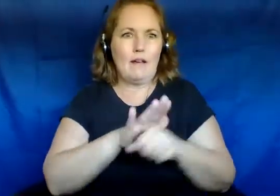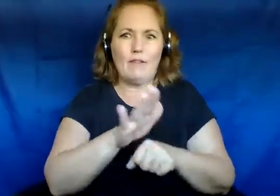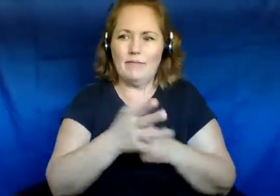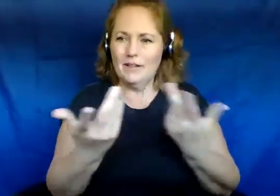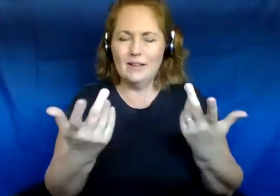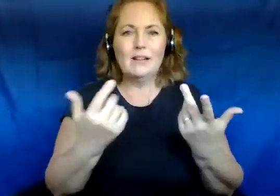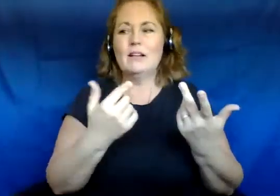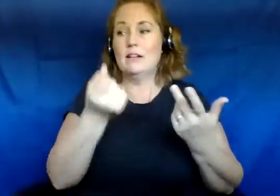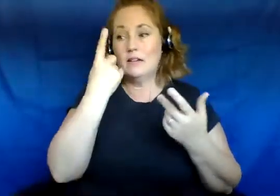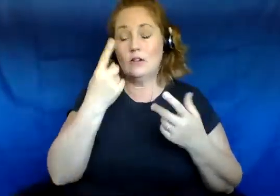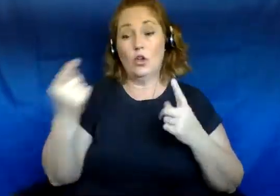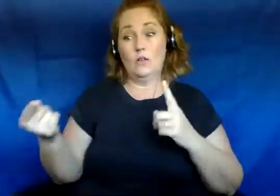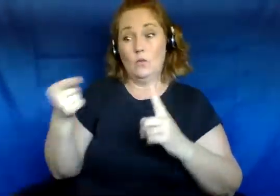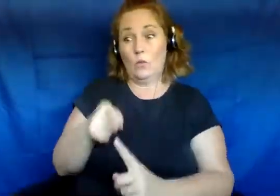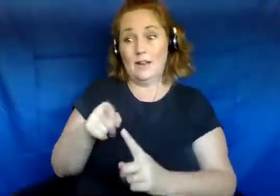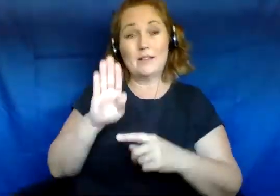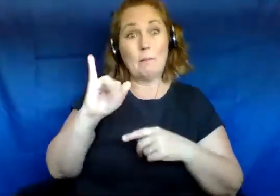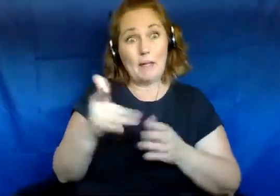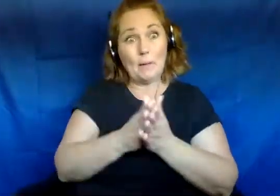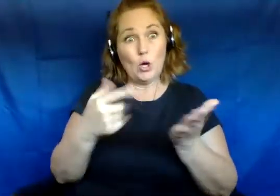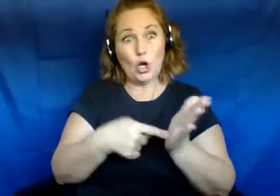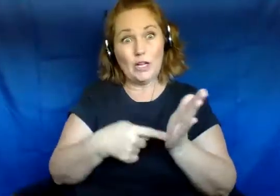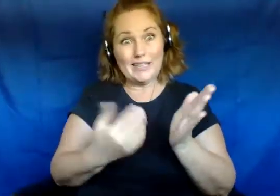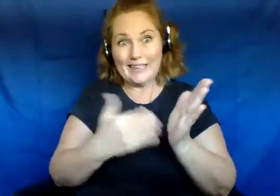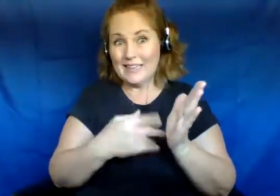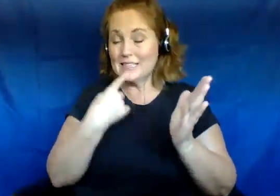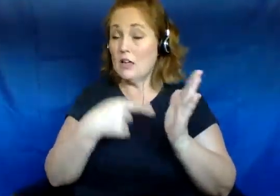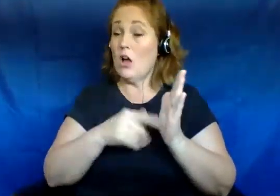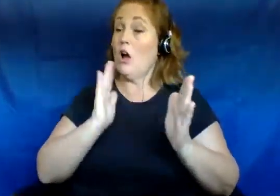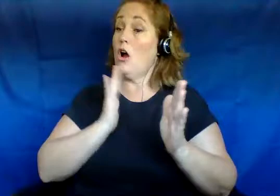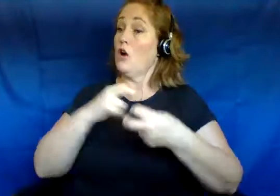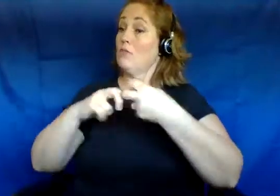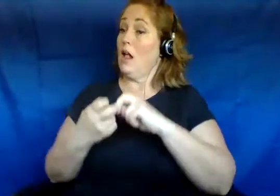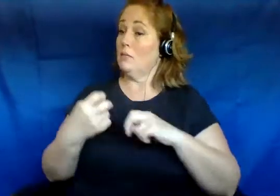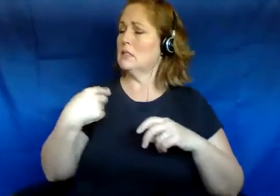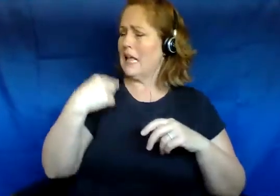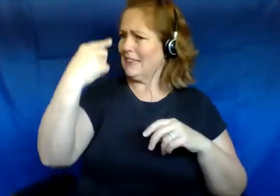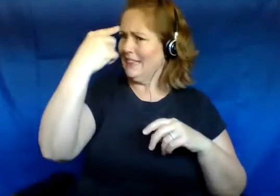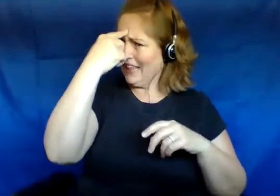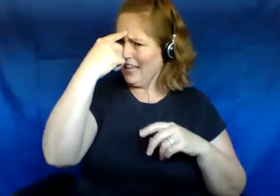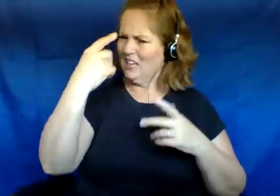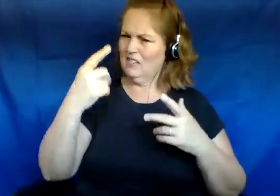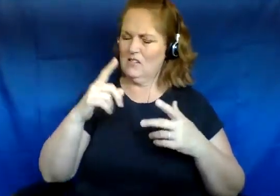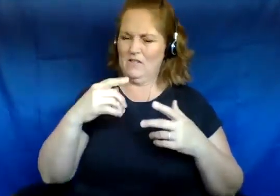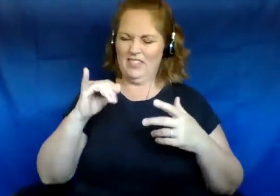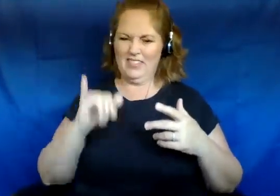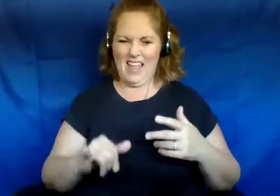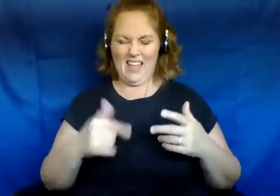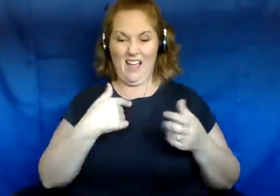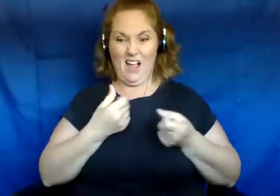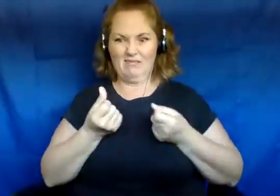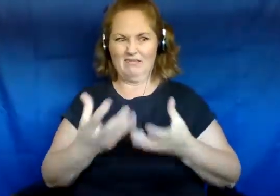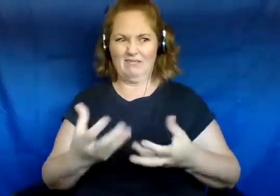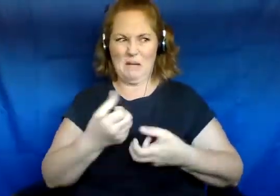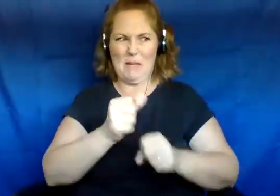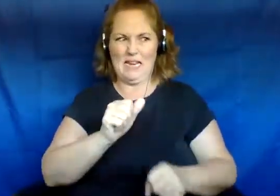it's just when we go back to the big book, it says our problems we think are basically of our own making. And